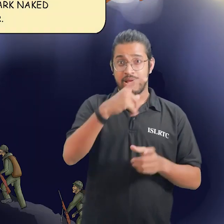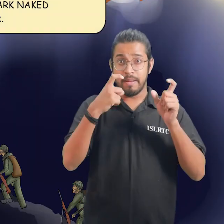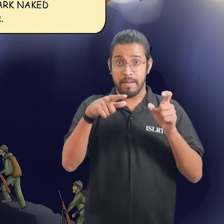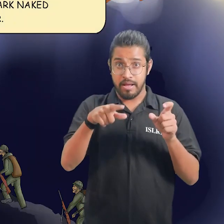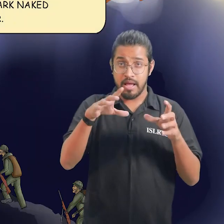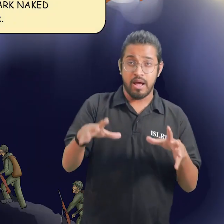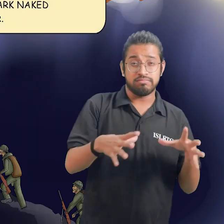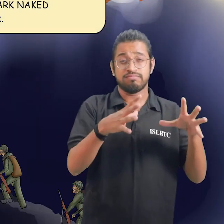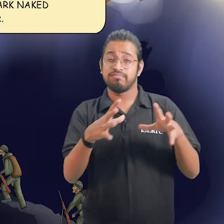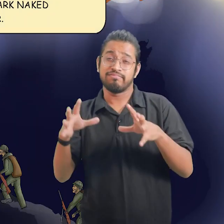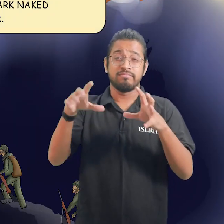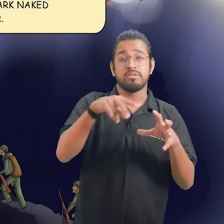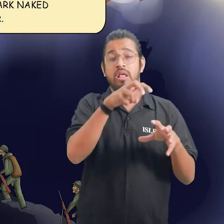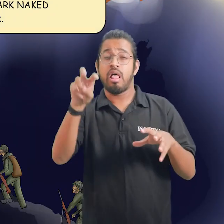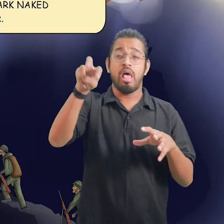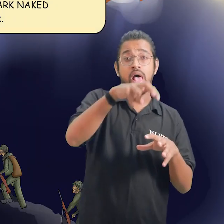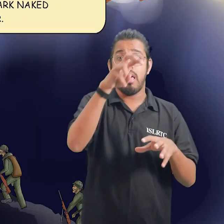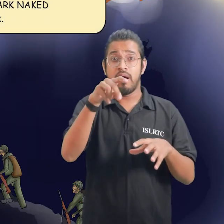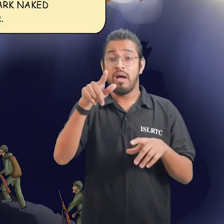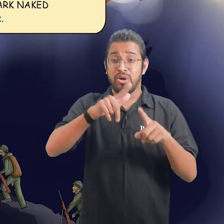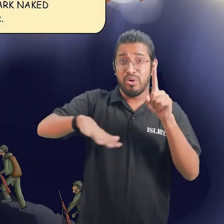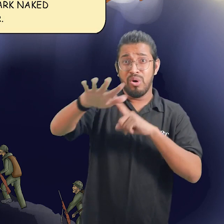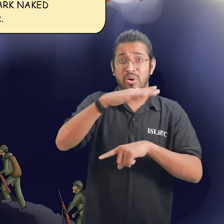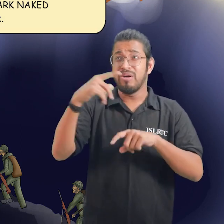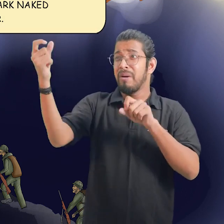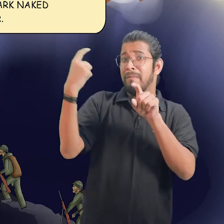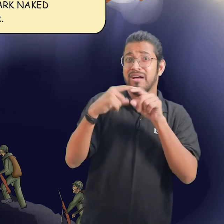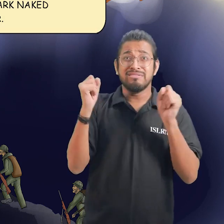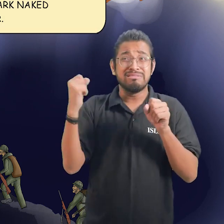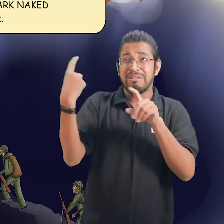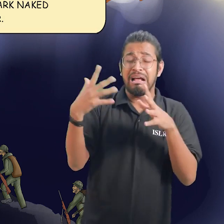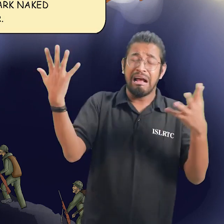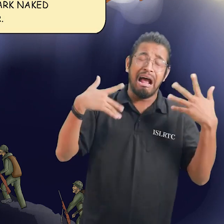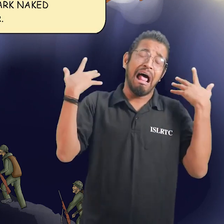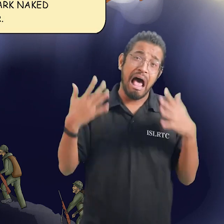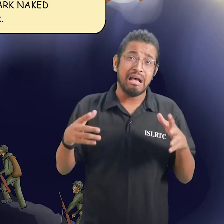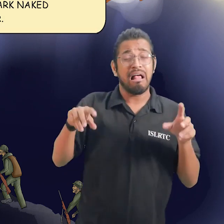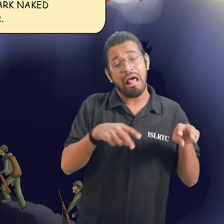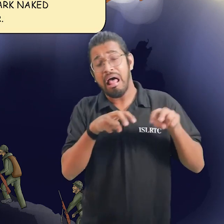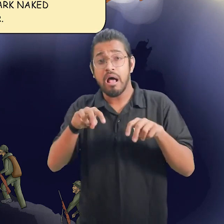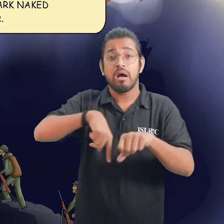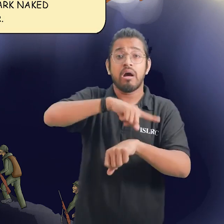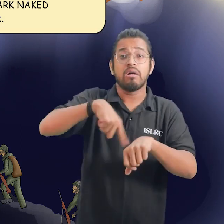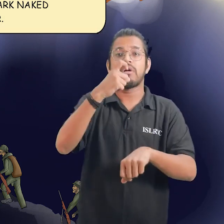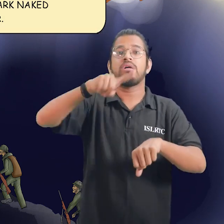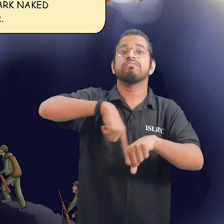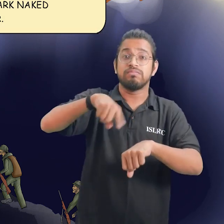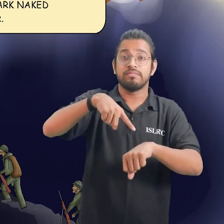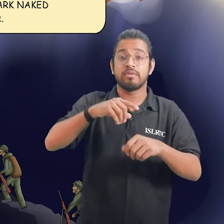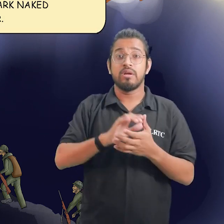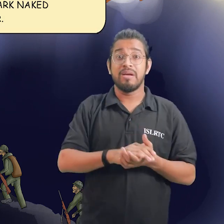It was a 7-hour-long climb in the most hostile environment. The stark